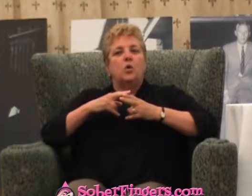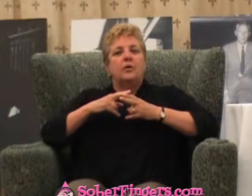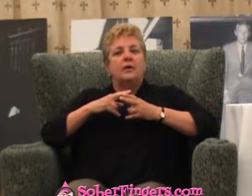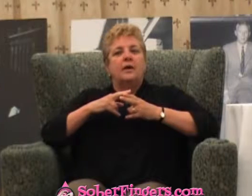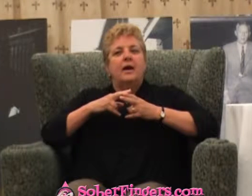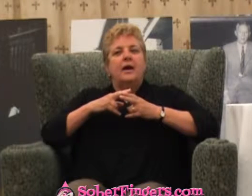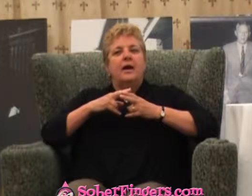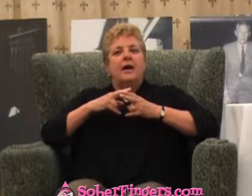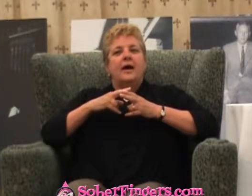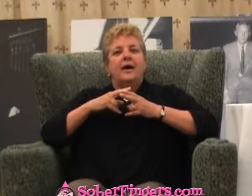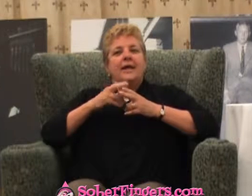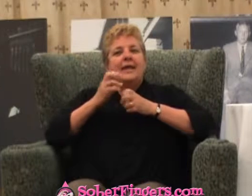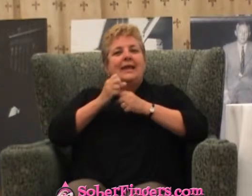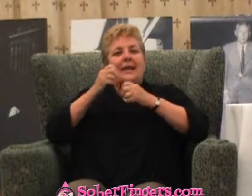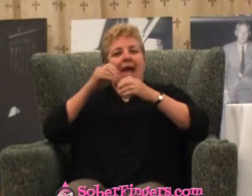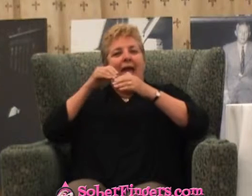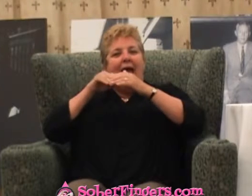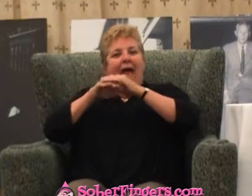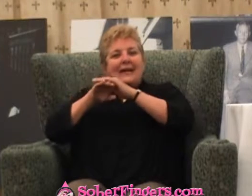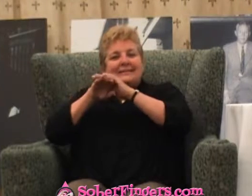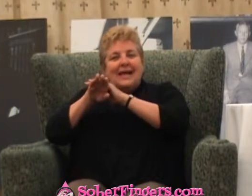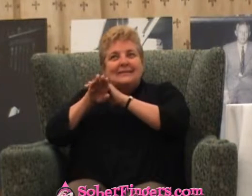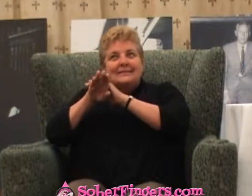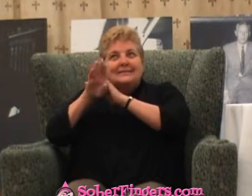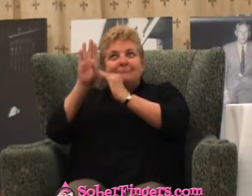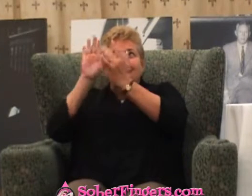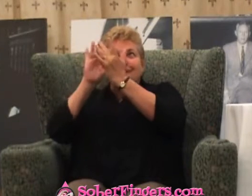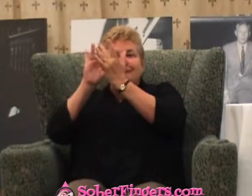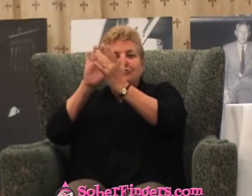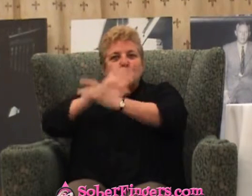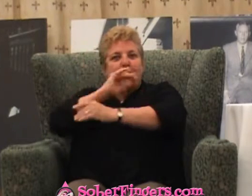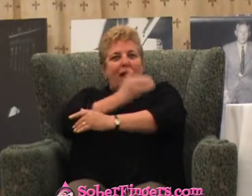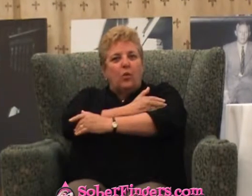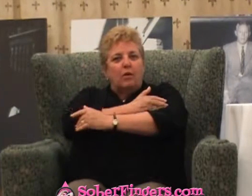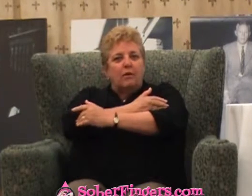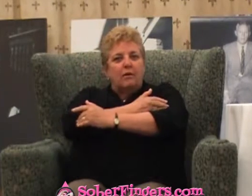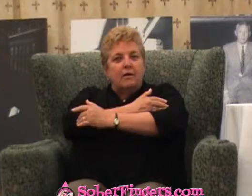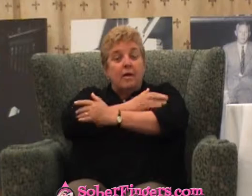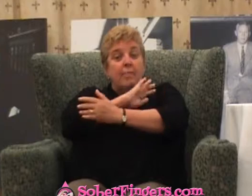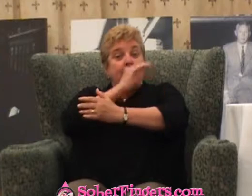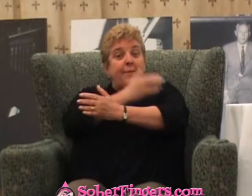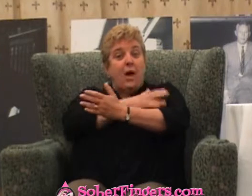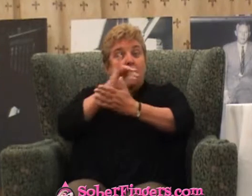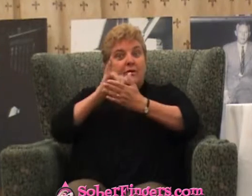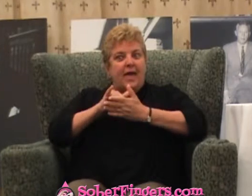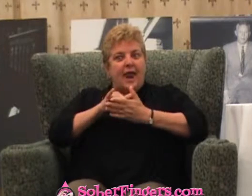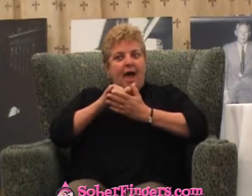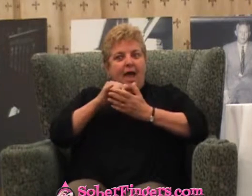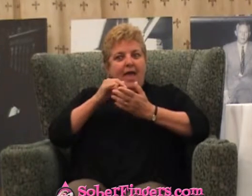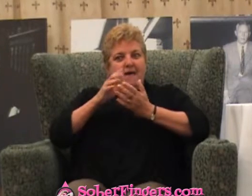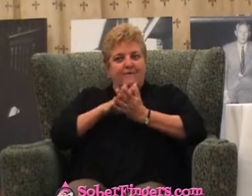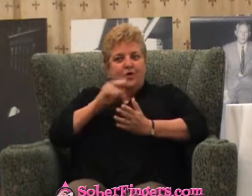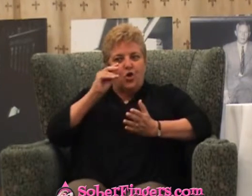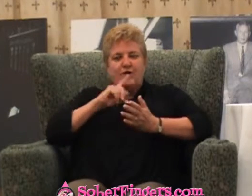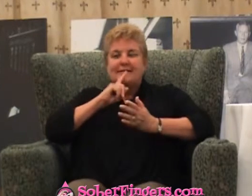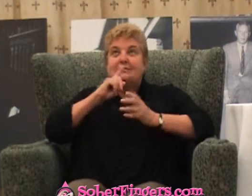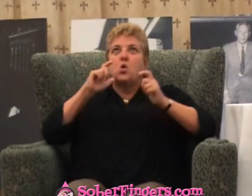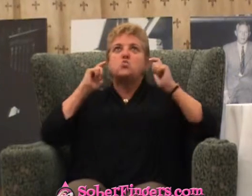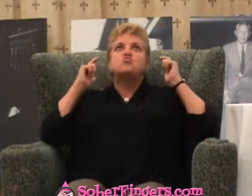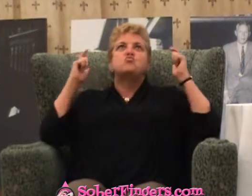to the power. The power that I've come to know that is so great, so good,